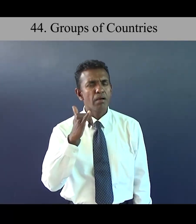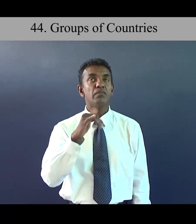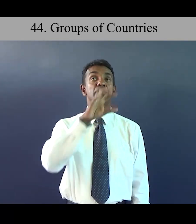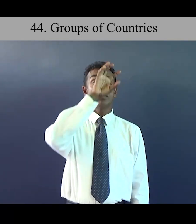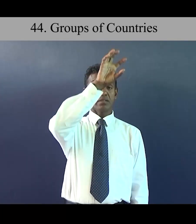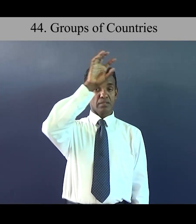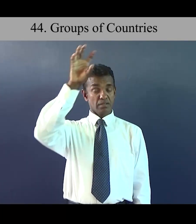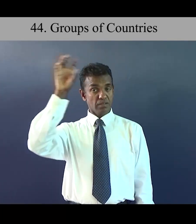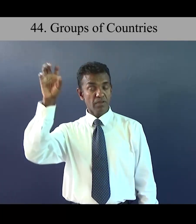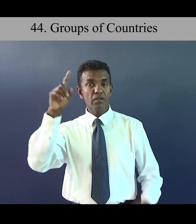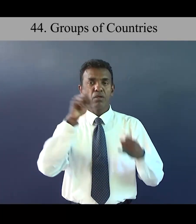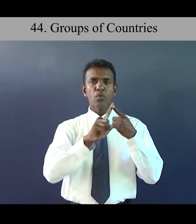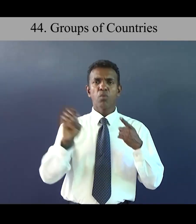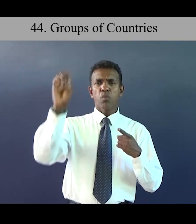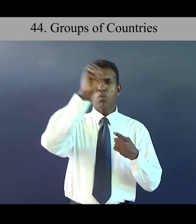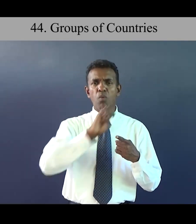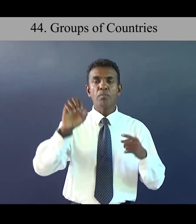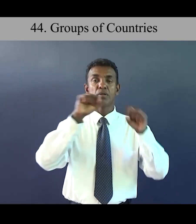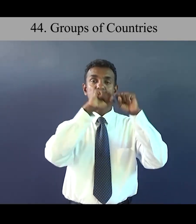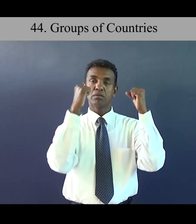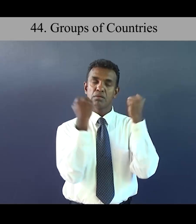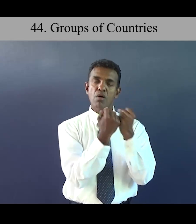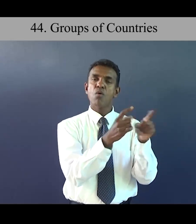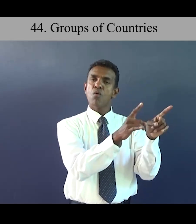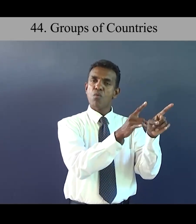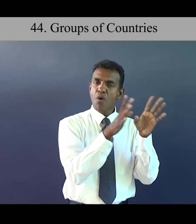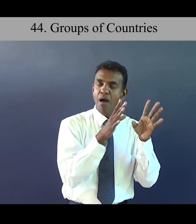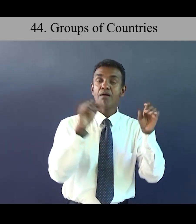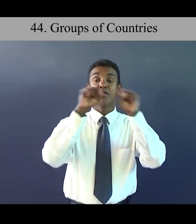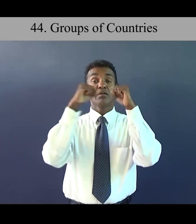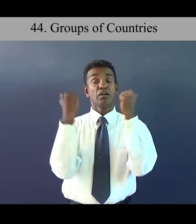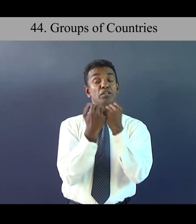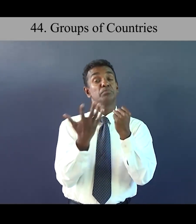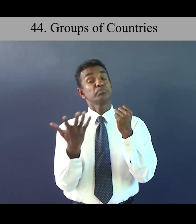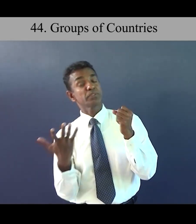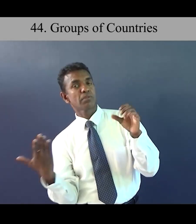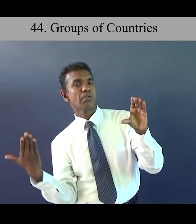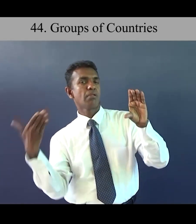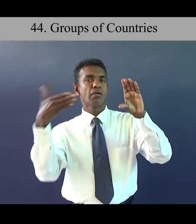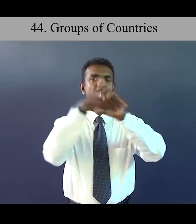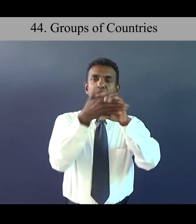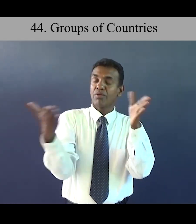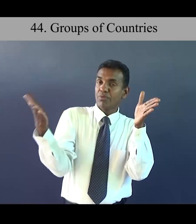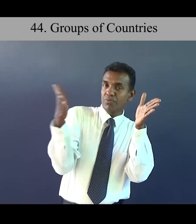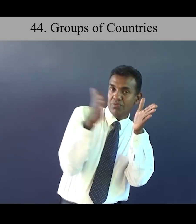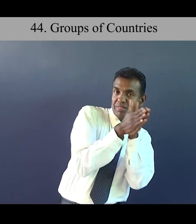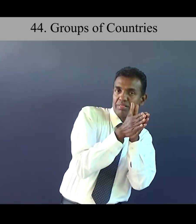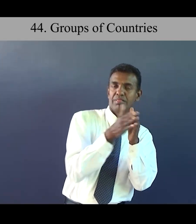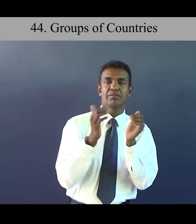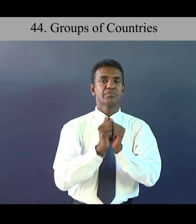like the European Union. These organizations can also join the